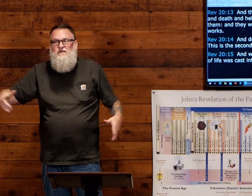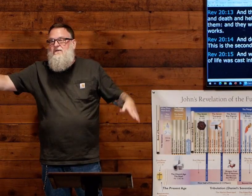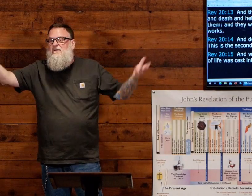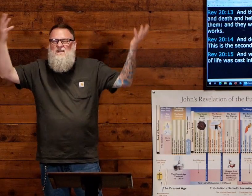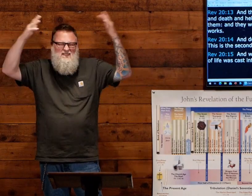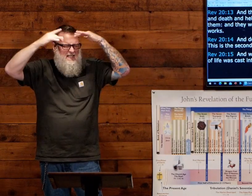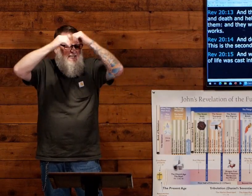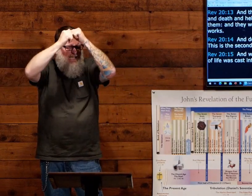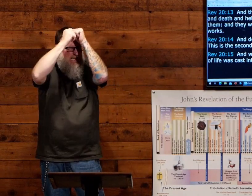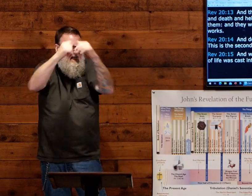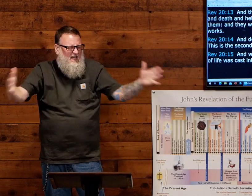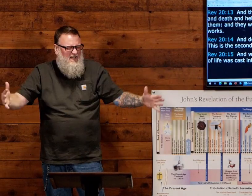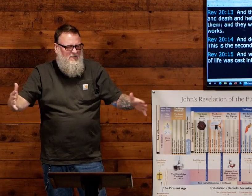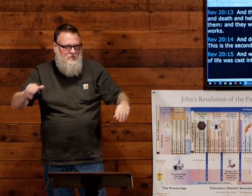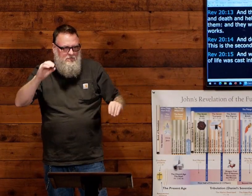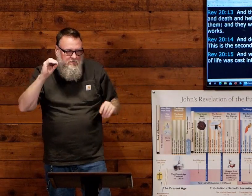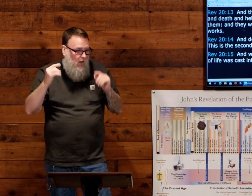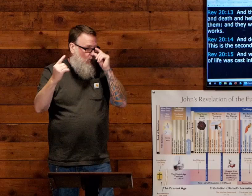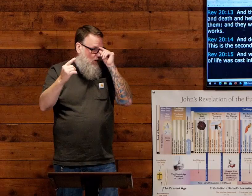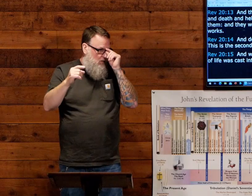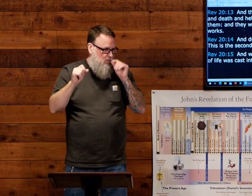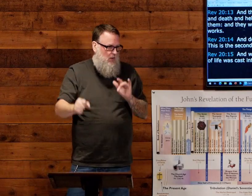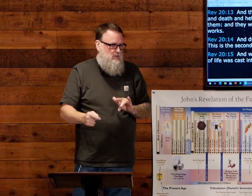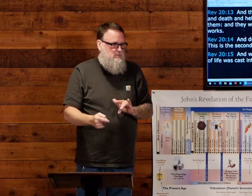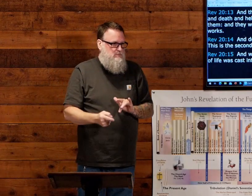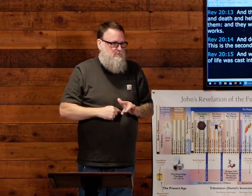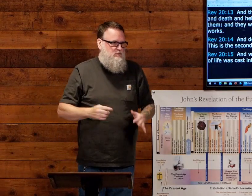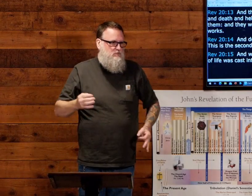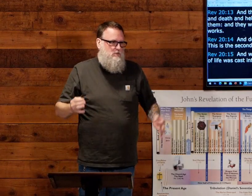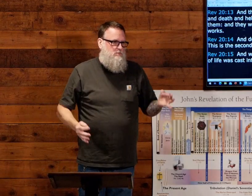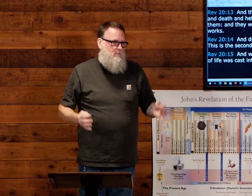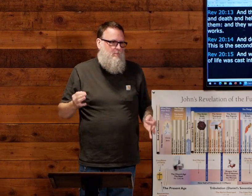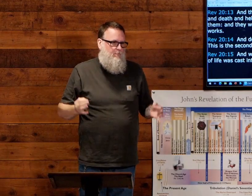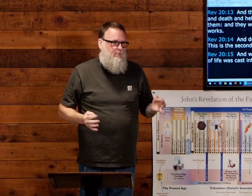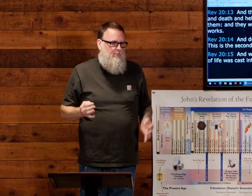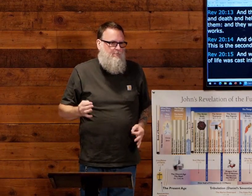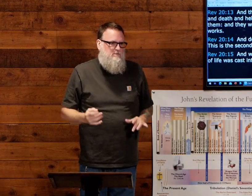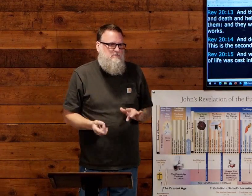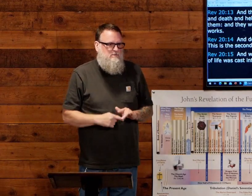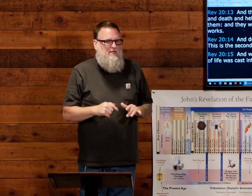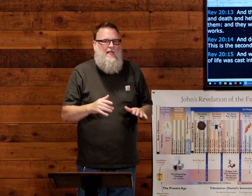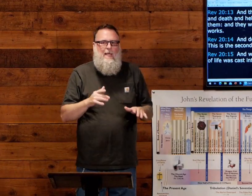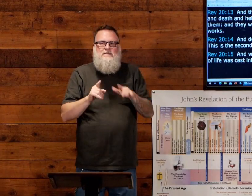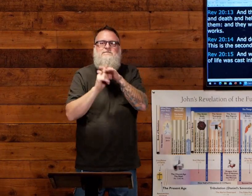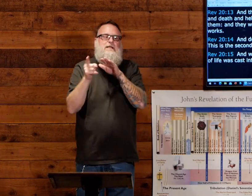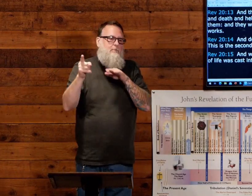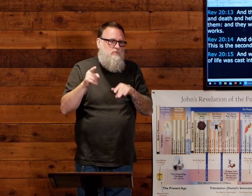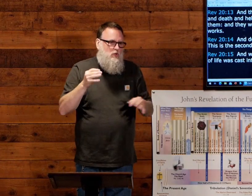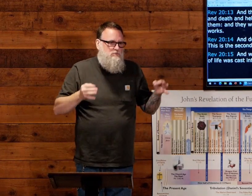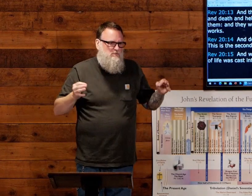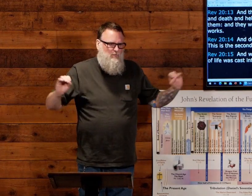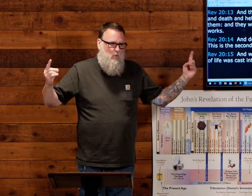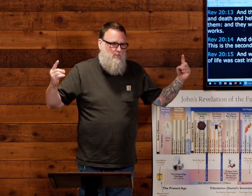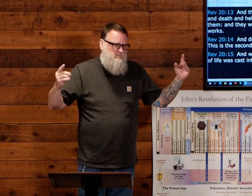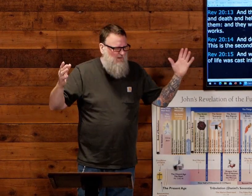if you're reading tarot cards or whatever other stuff, no one is going to miss a judgment. You can't escape the